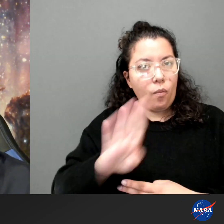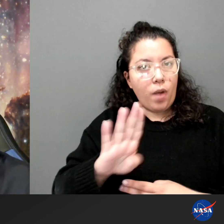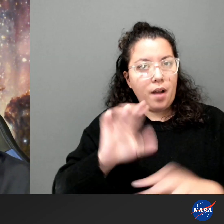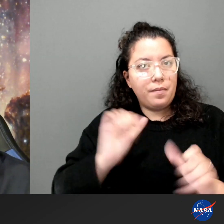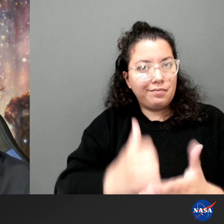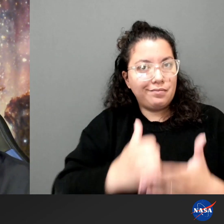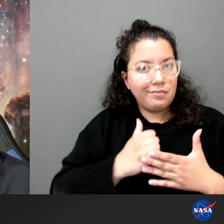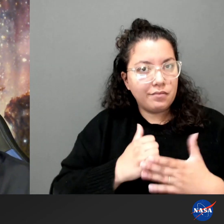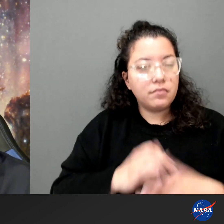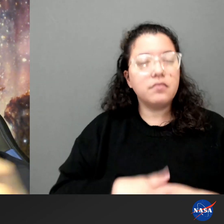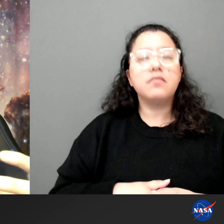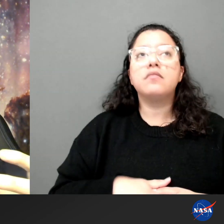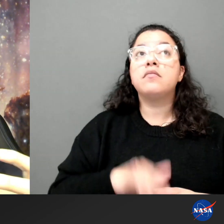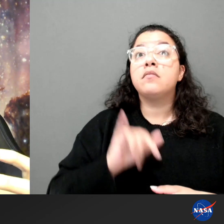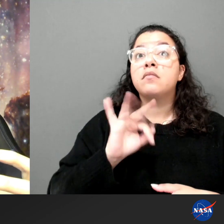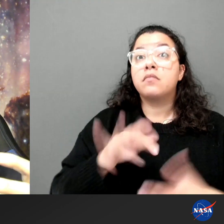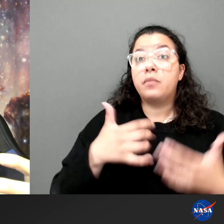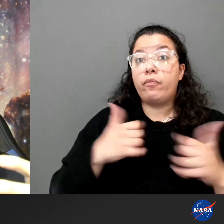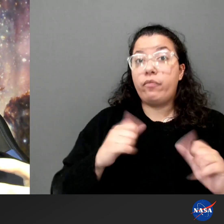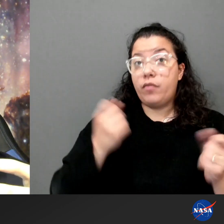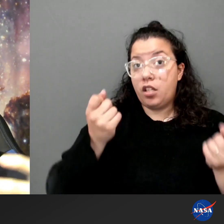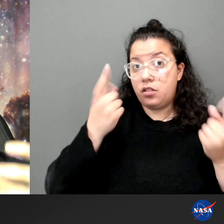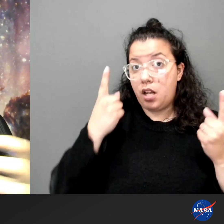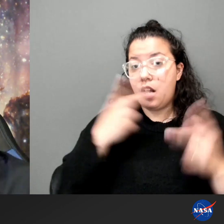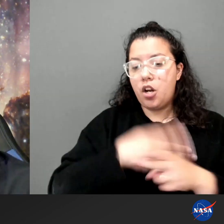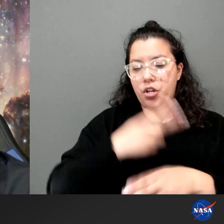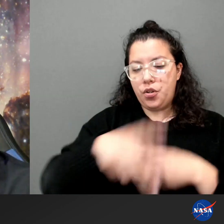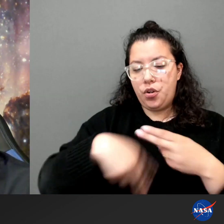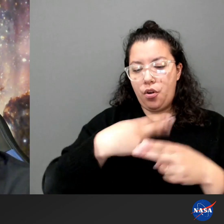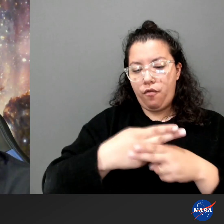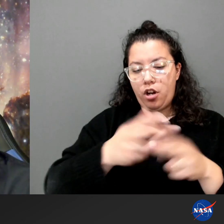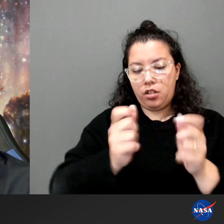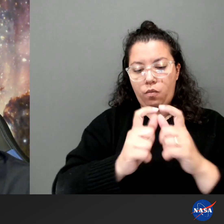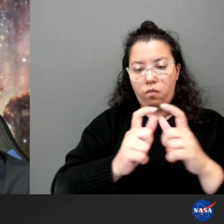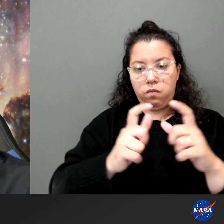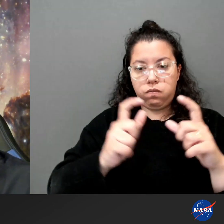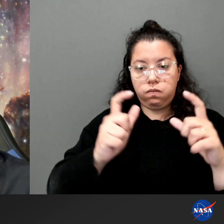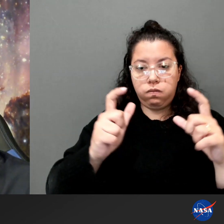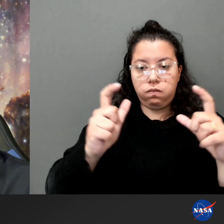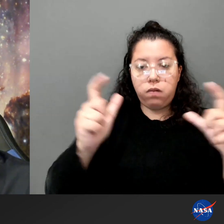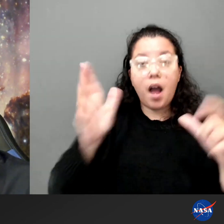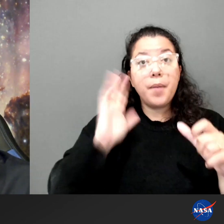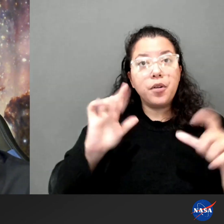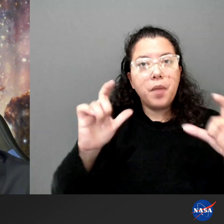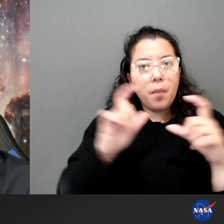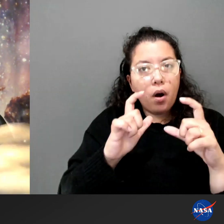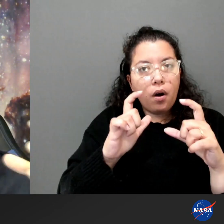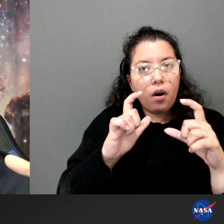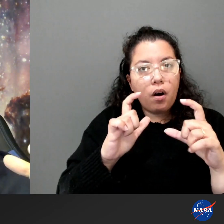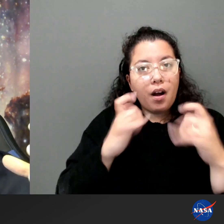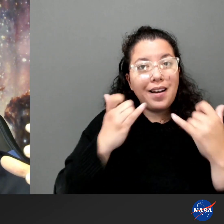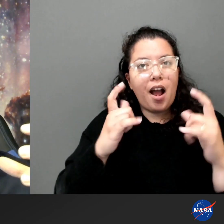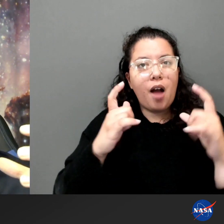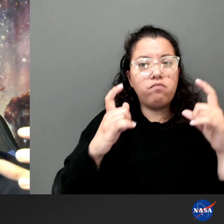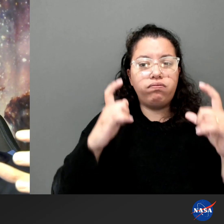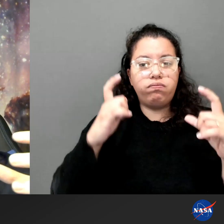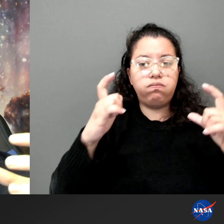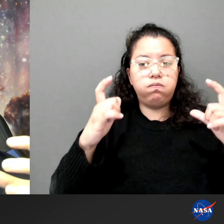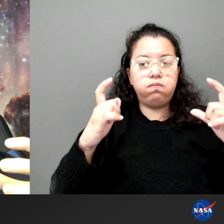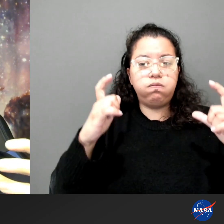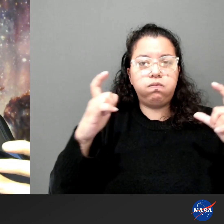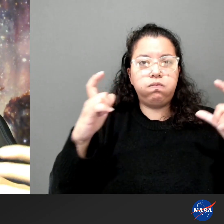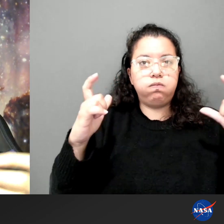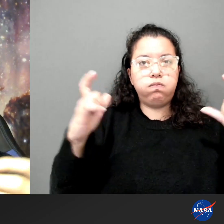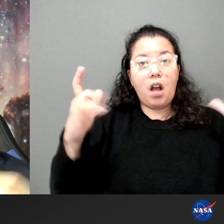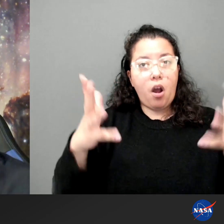understand how the universe is expanding, how small it used to be in the past, how big it is today, how rapidly it's growing bigger,